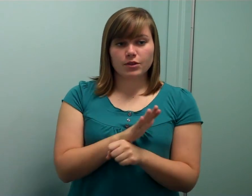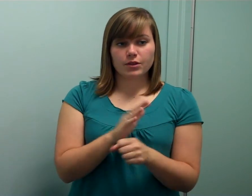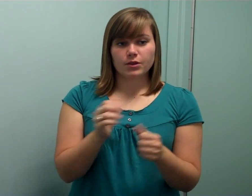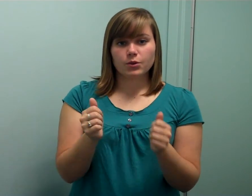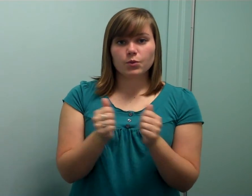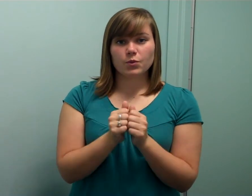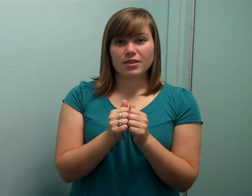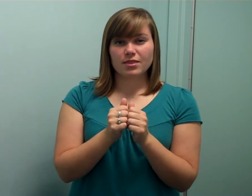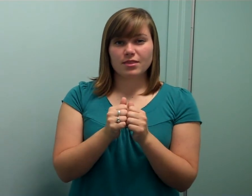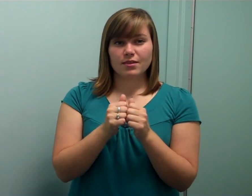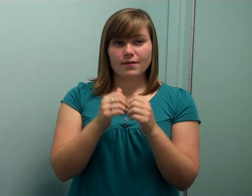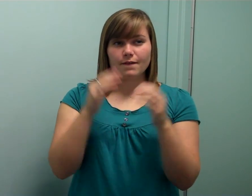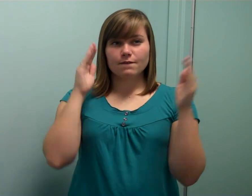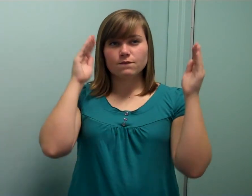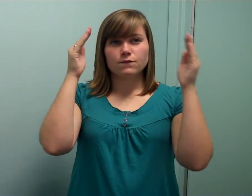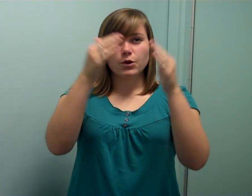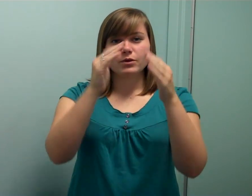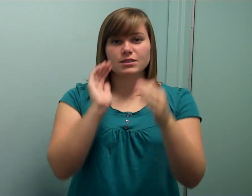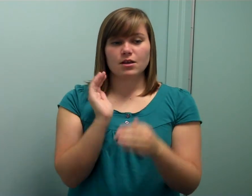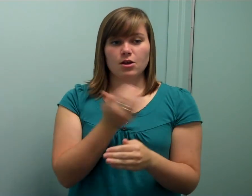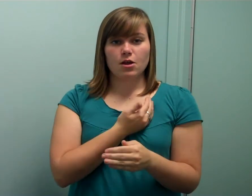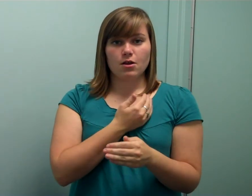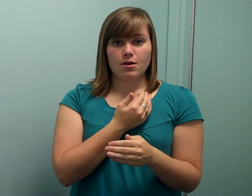constant focus on our beautiful cathedrals.